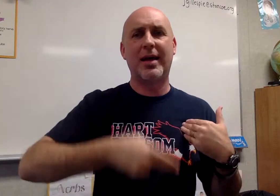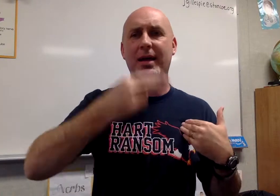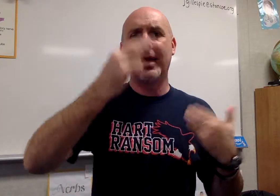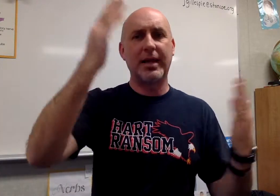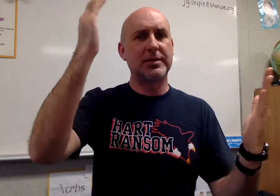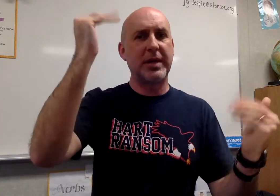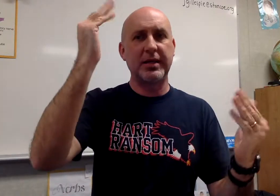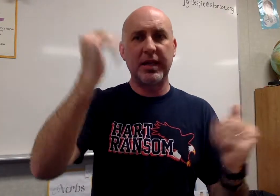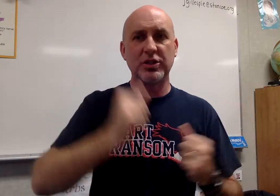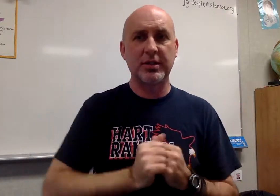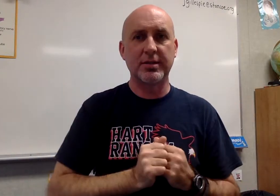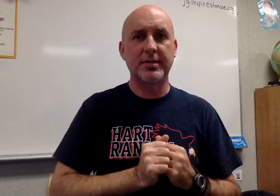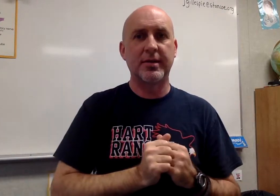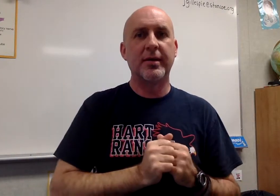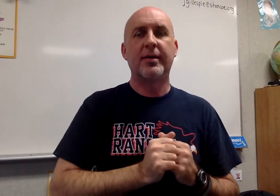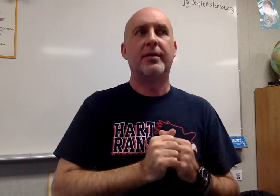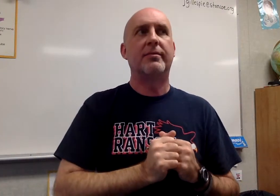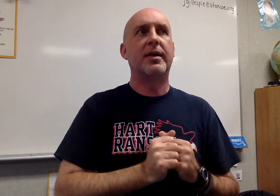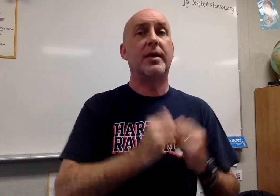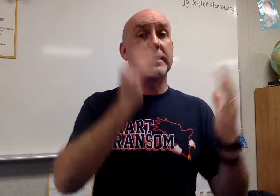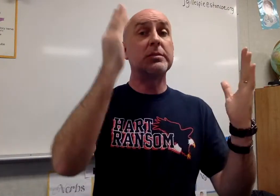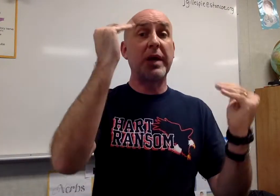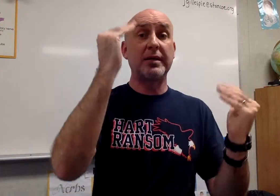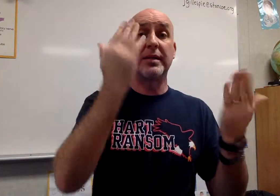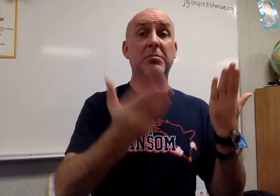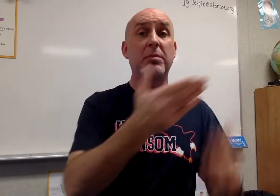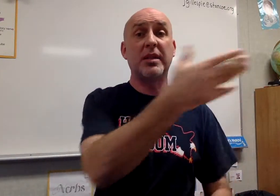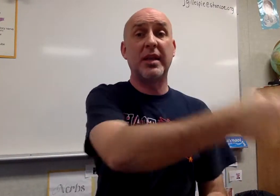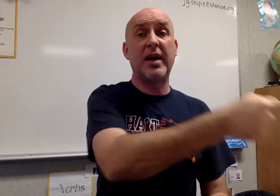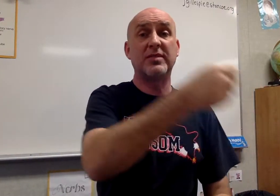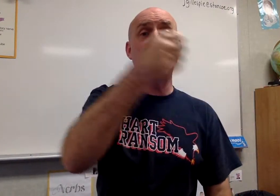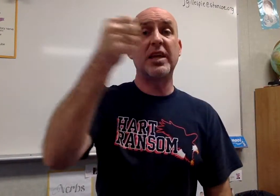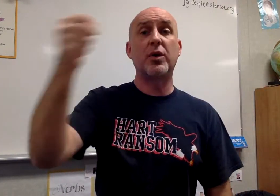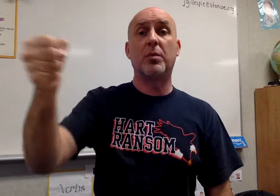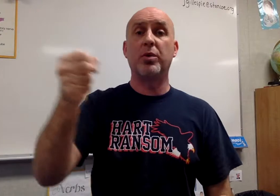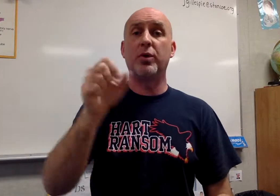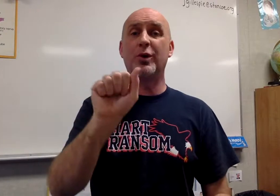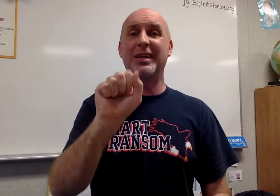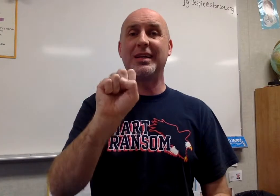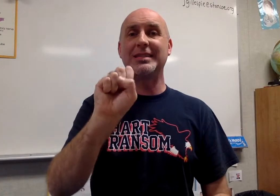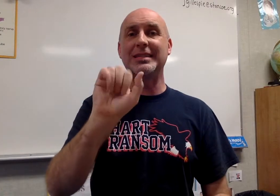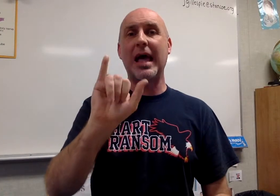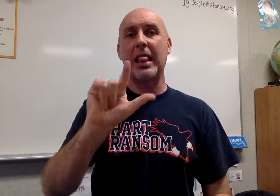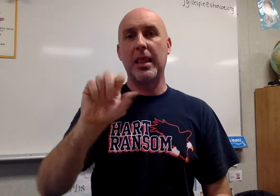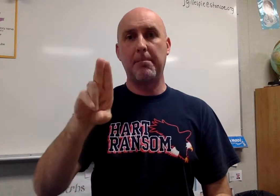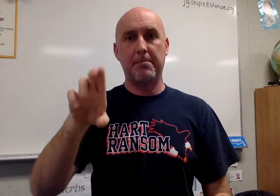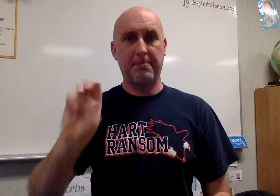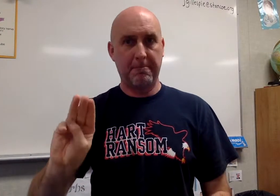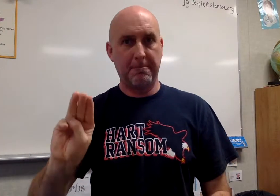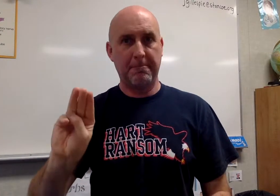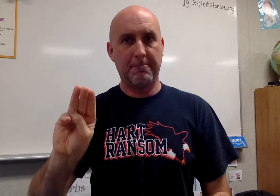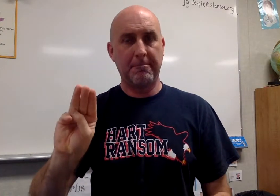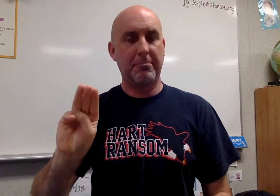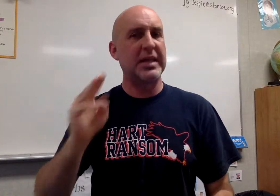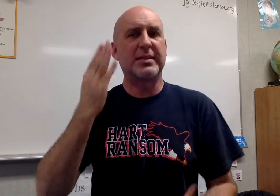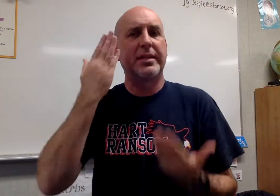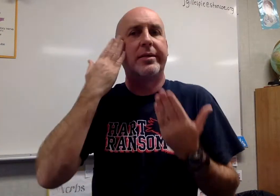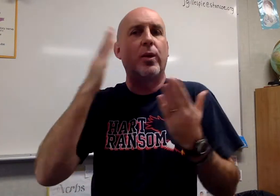high expectations. They expected that maybe they'd have to take her and put her in an asylum because they didn't know what